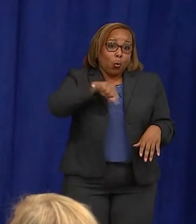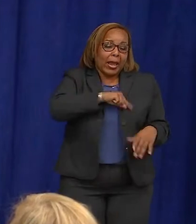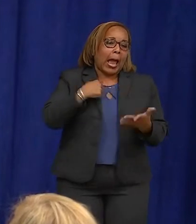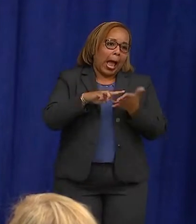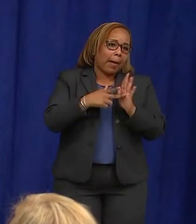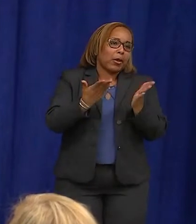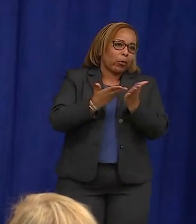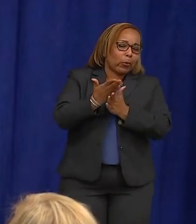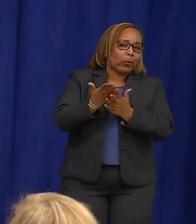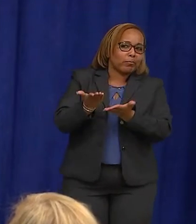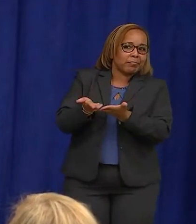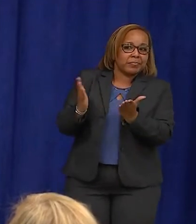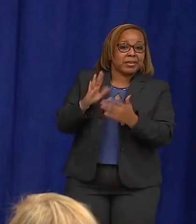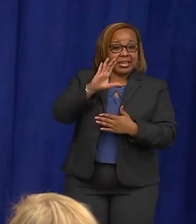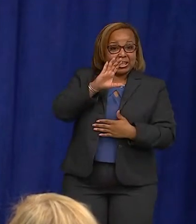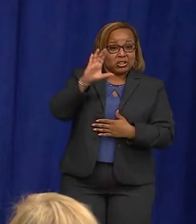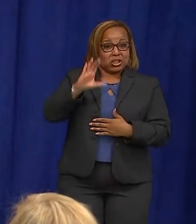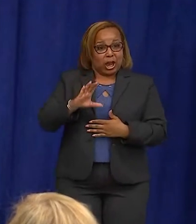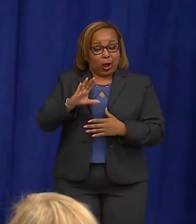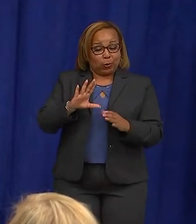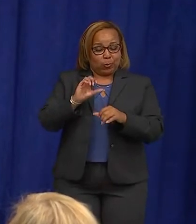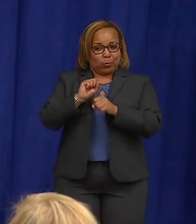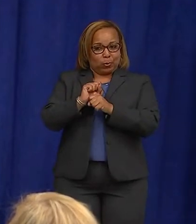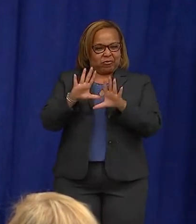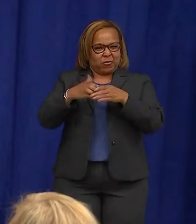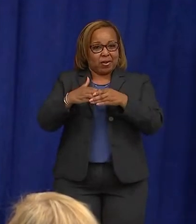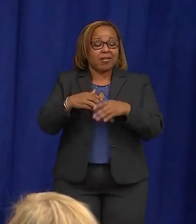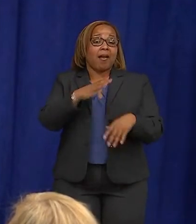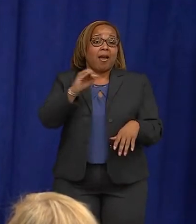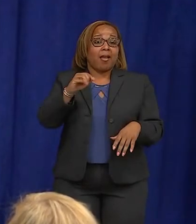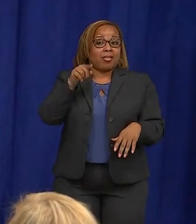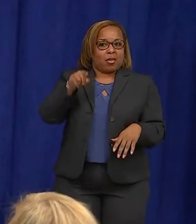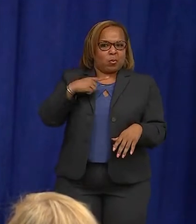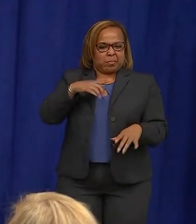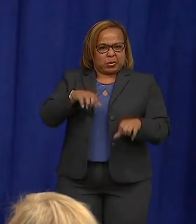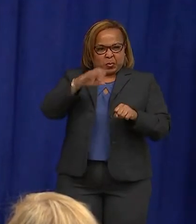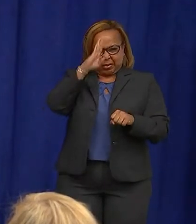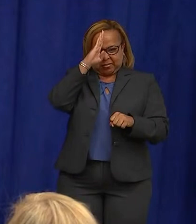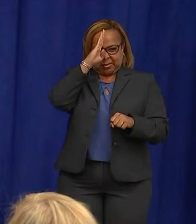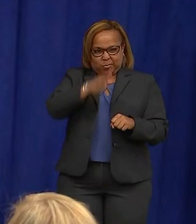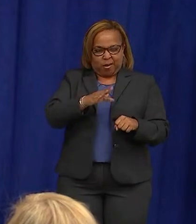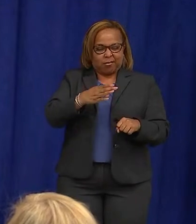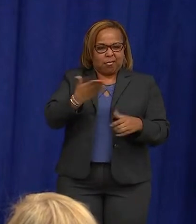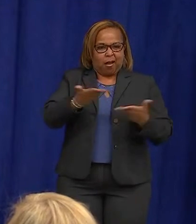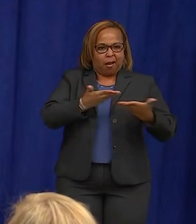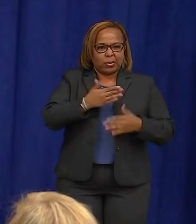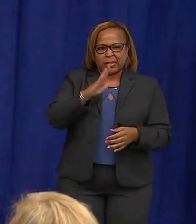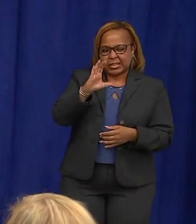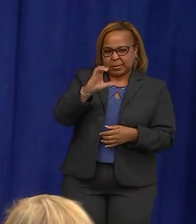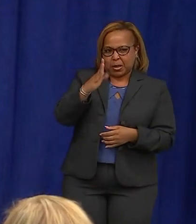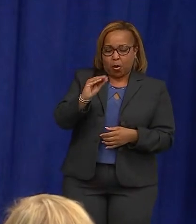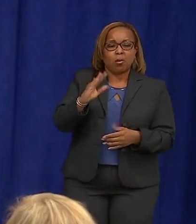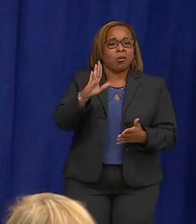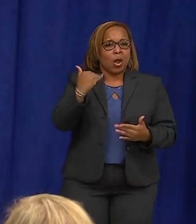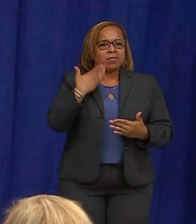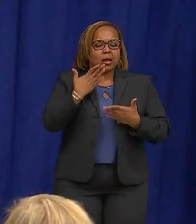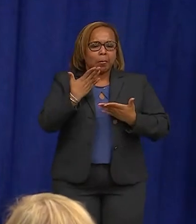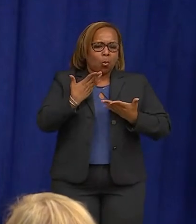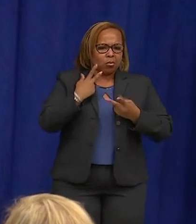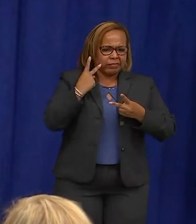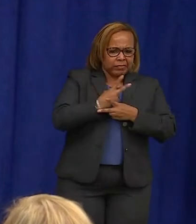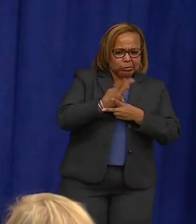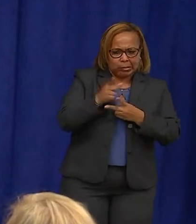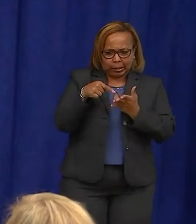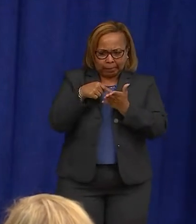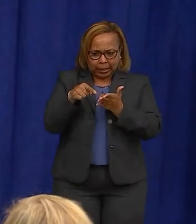and through Chicago Cook Workforce, and then the CBOs will be doing the direct hiring. There's always some bumps in the road in terms of figuring out things